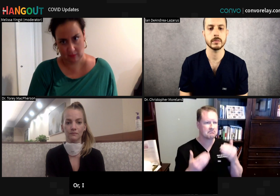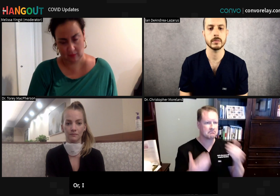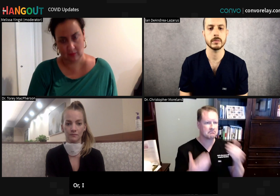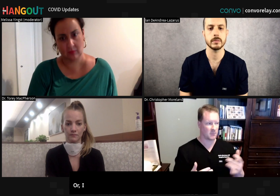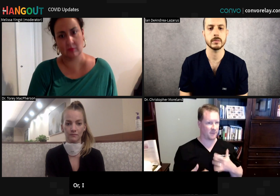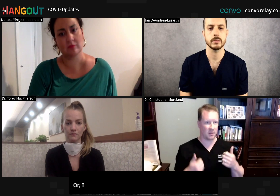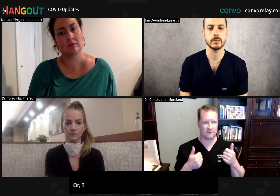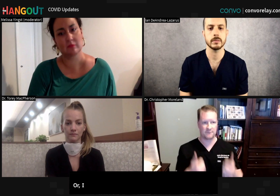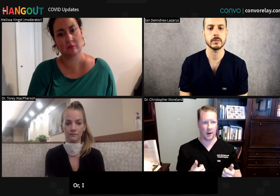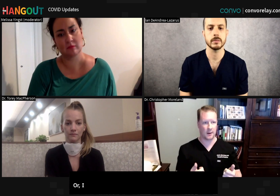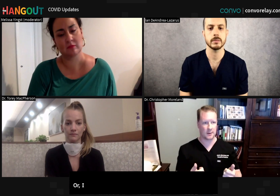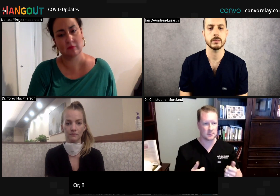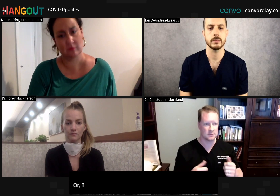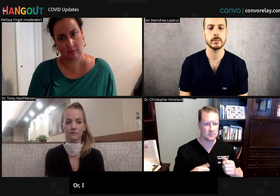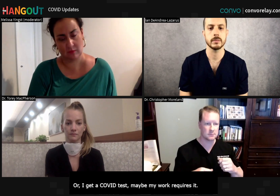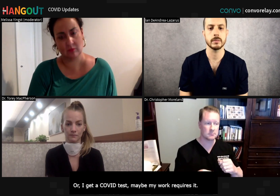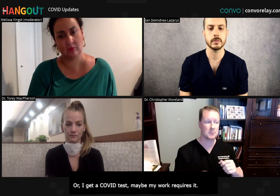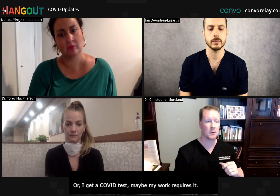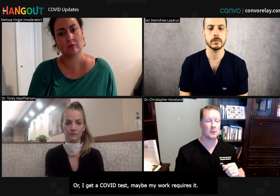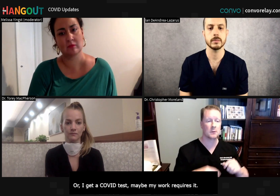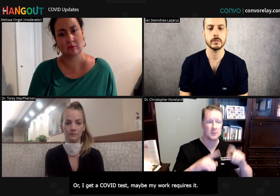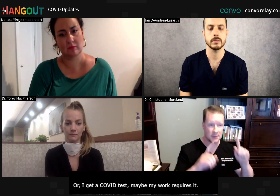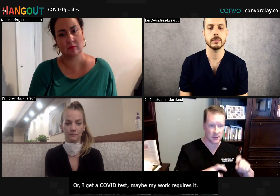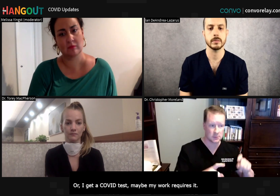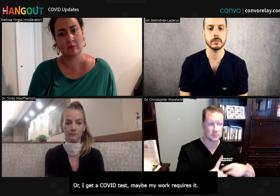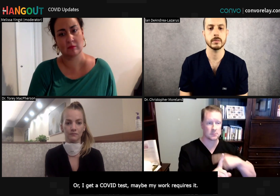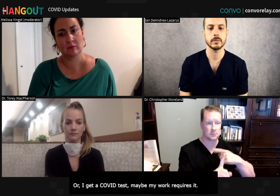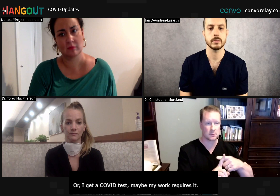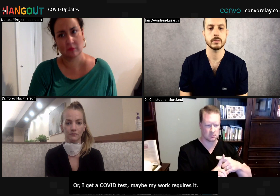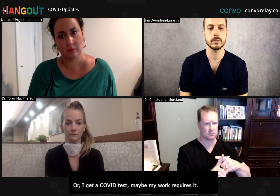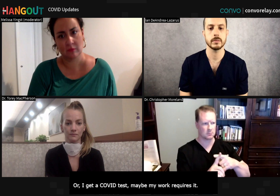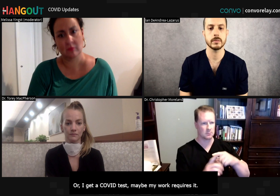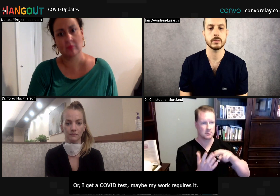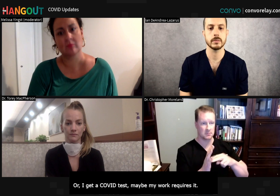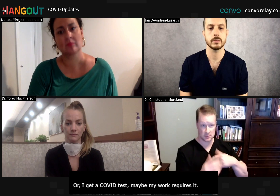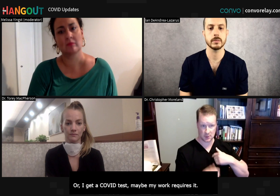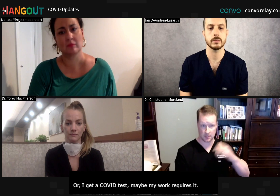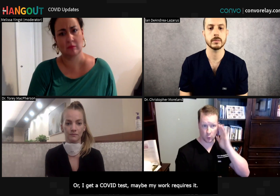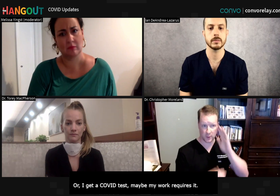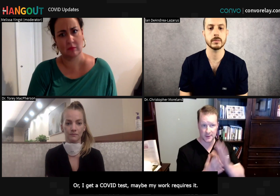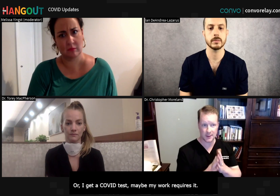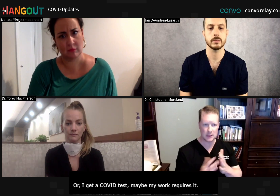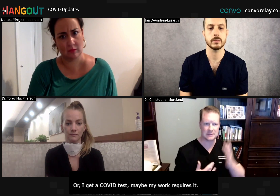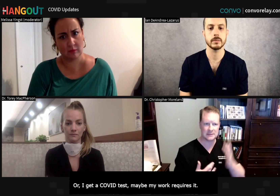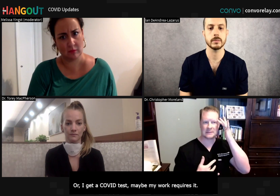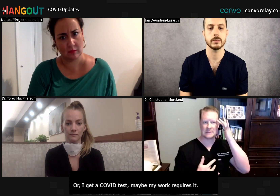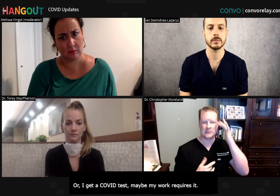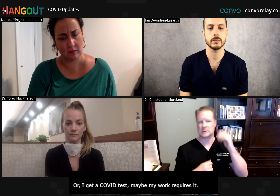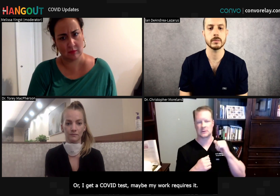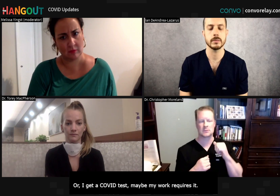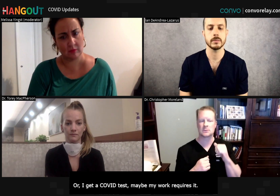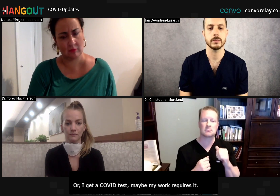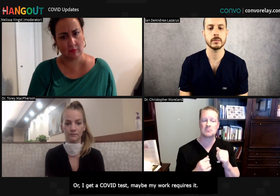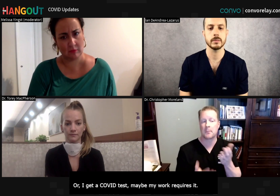another place. So I feel fine and I go get tested and it comes back positive. Does that mean I'm going to get